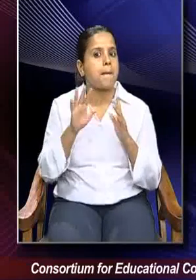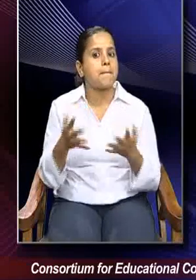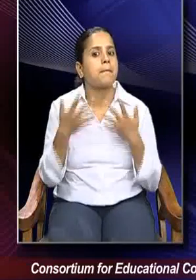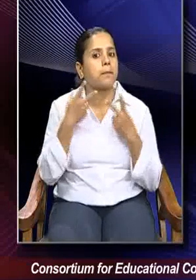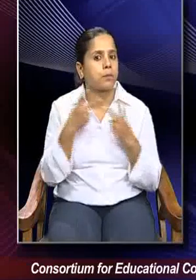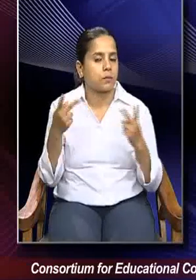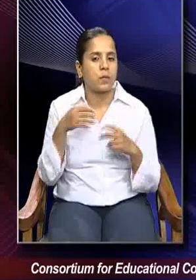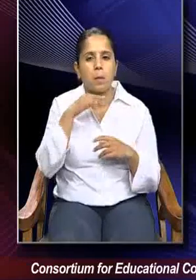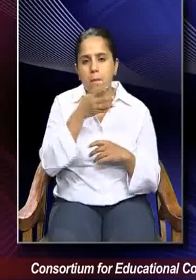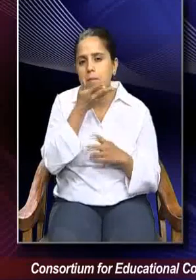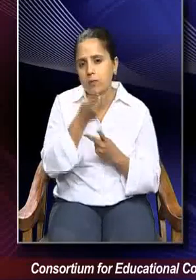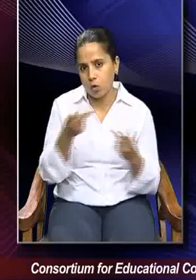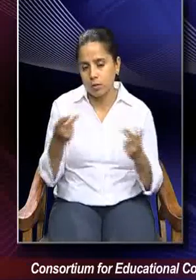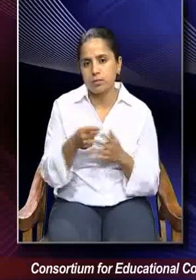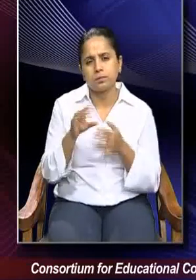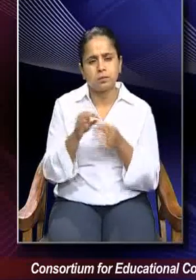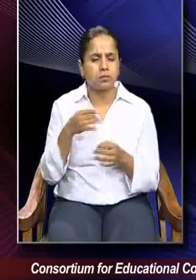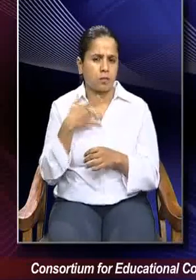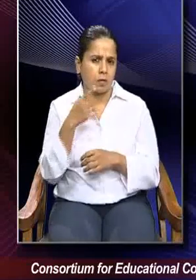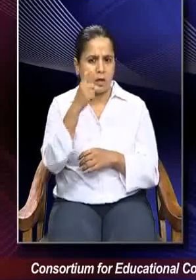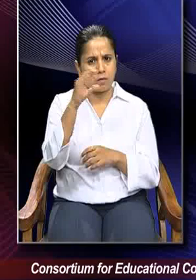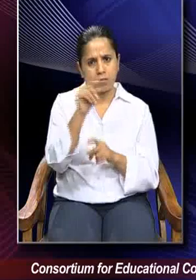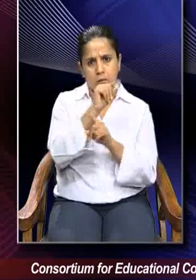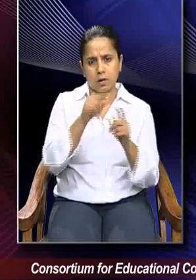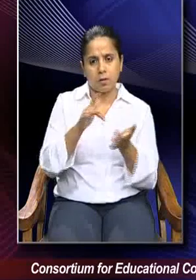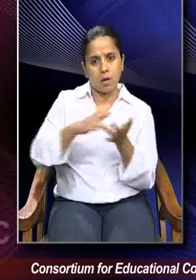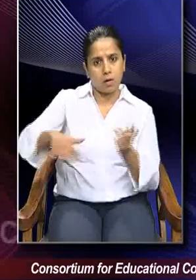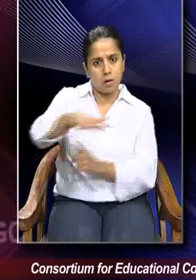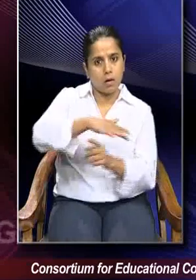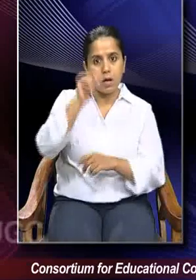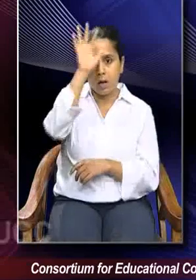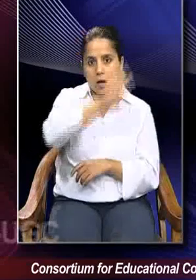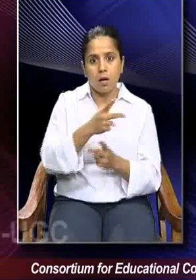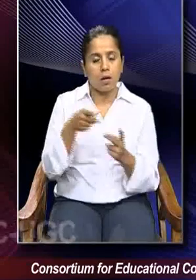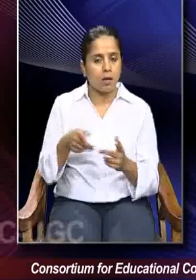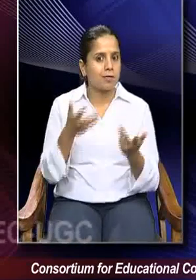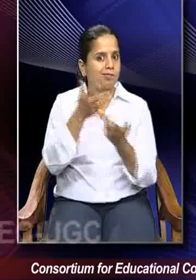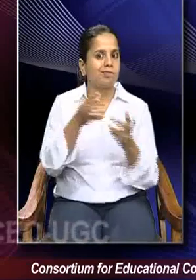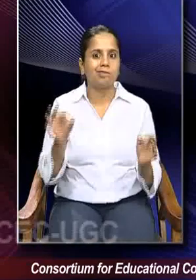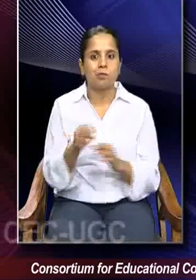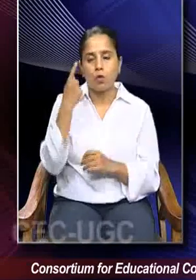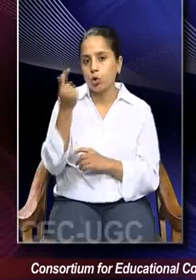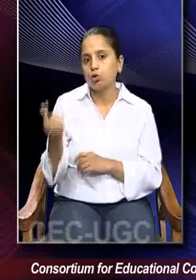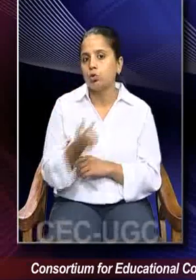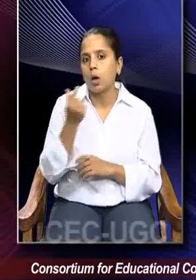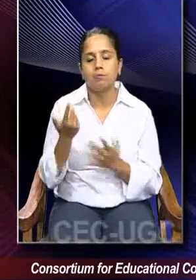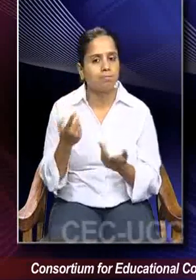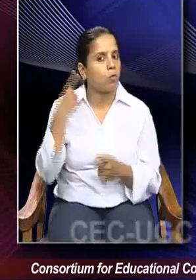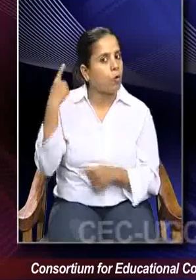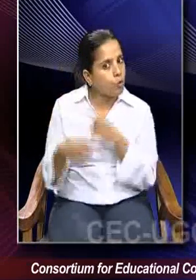It's estimated around 70% of the surface water in India is unfit for consumption. Every